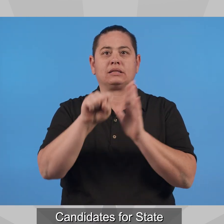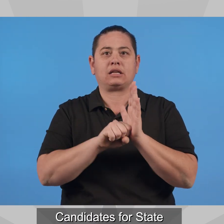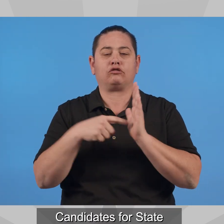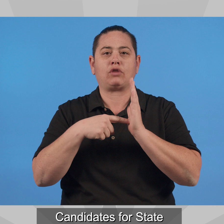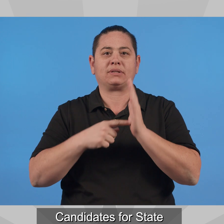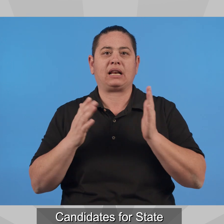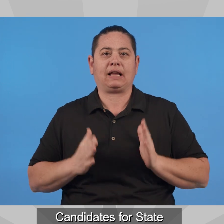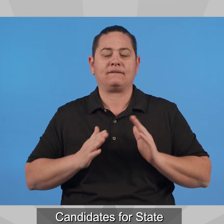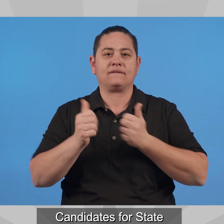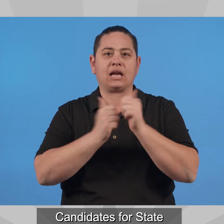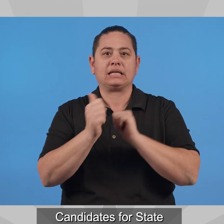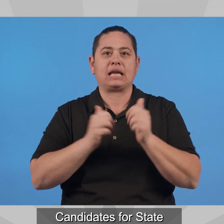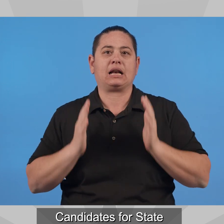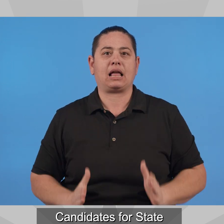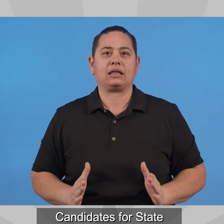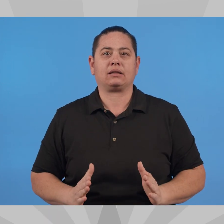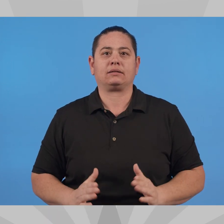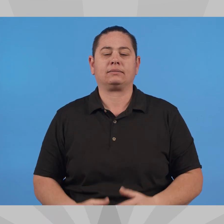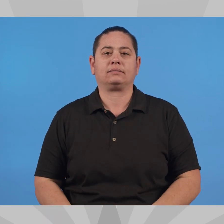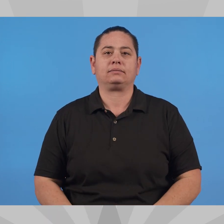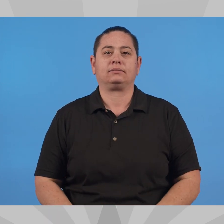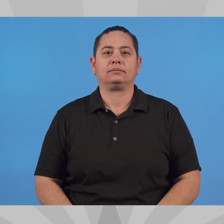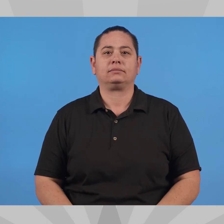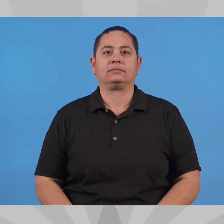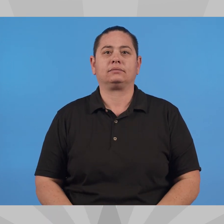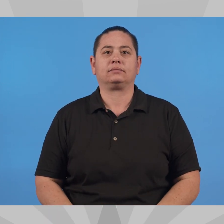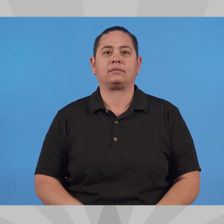Candidates for State Representative, District 28.